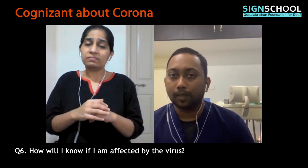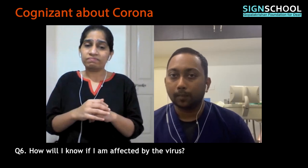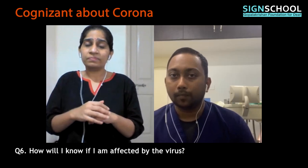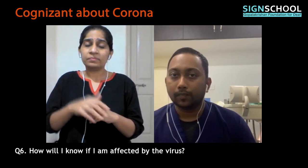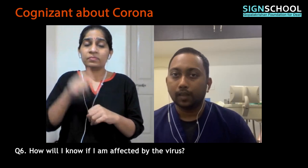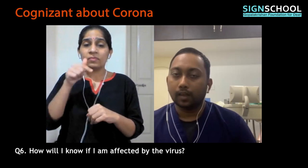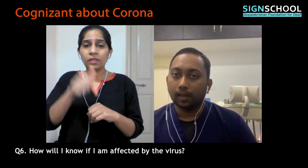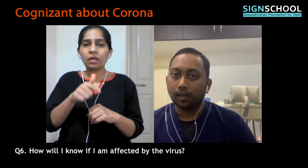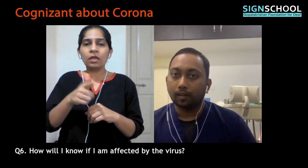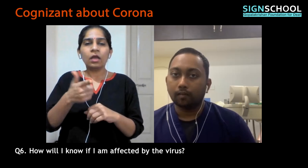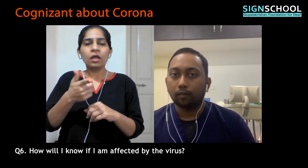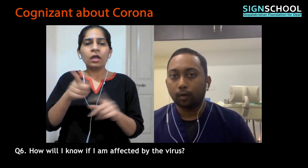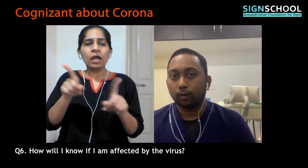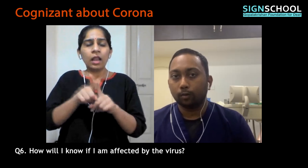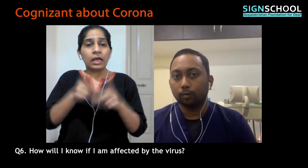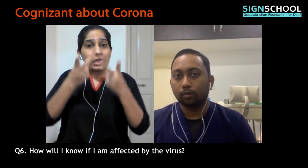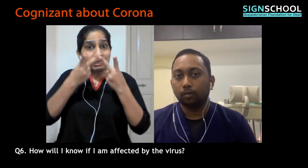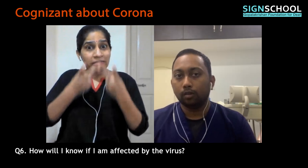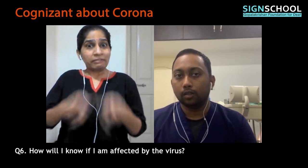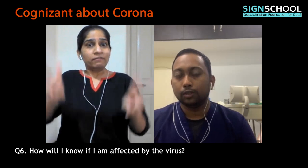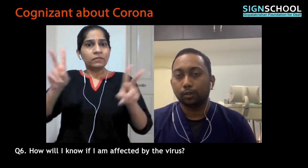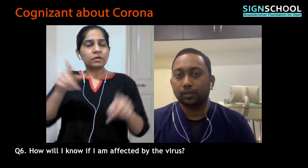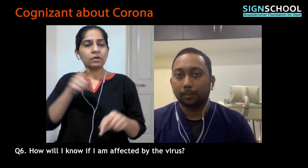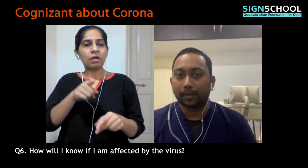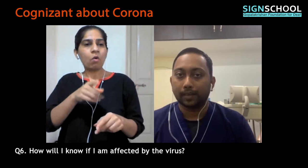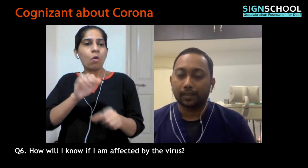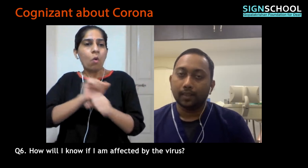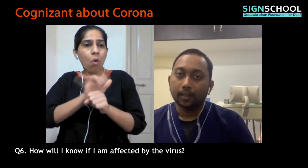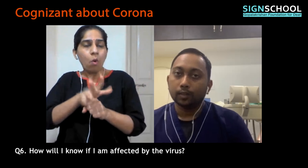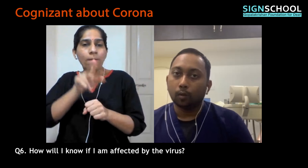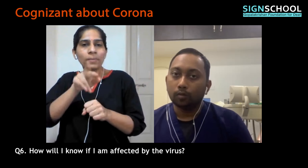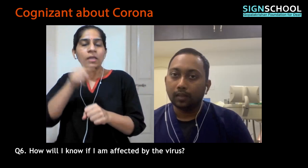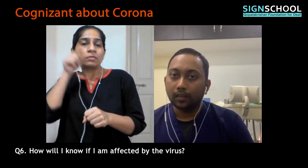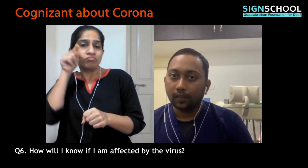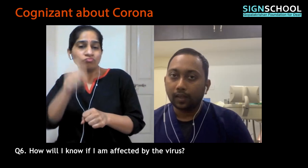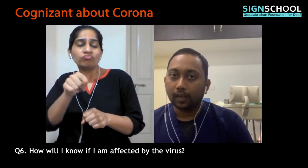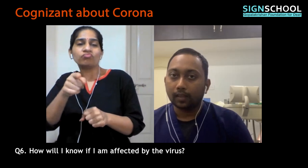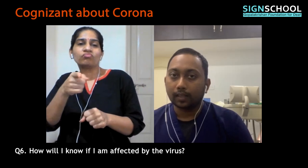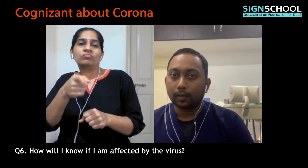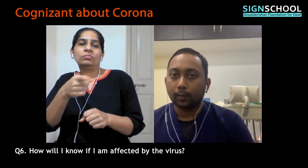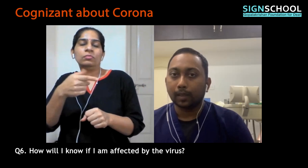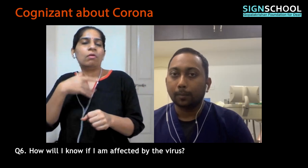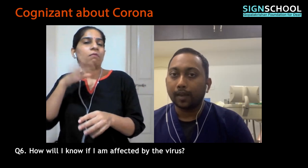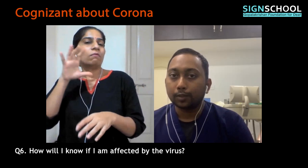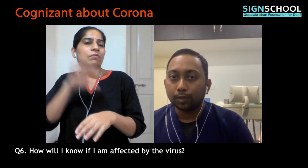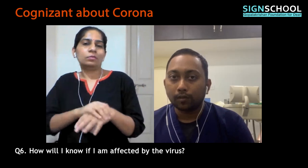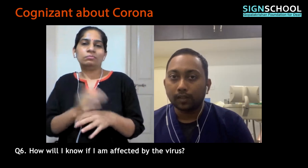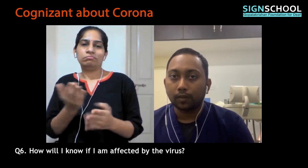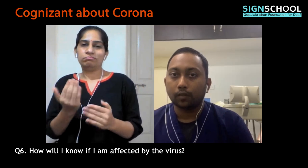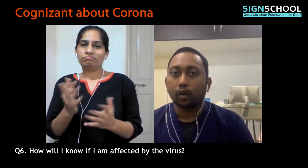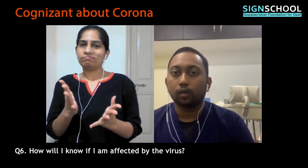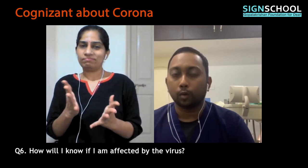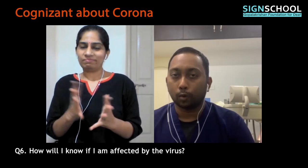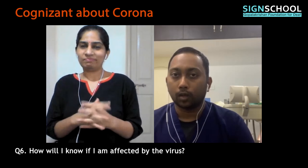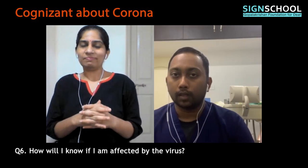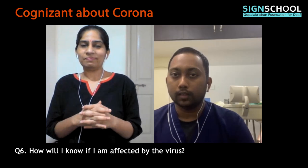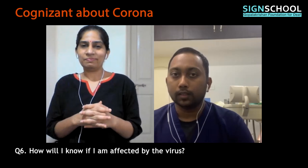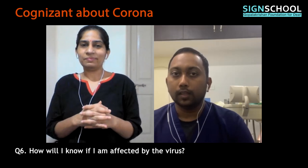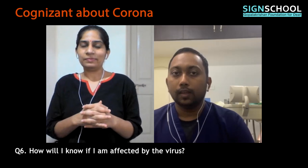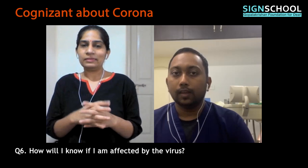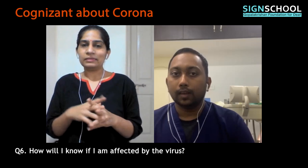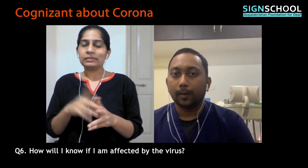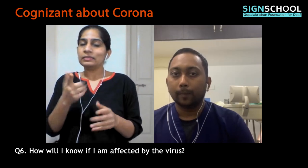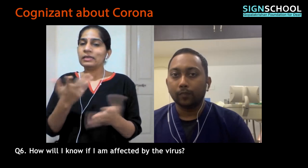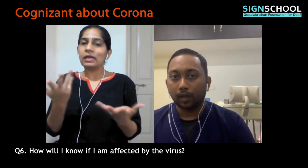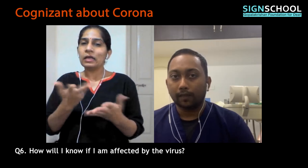distinctive symptom for it to show separately. So only way that you can make sure whether you've got corona